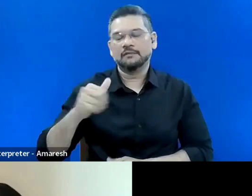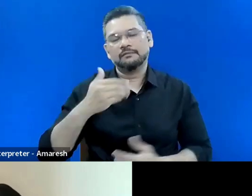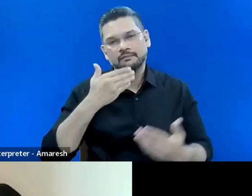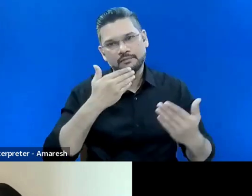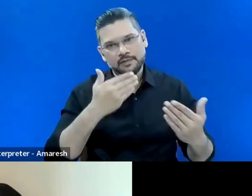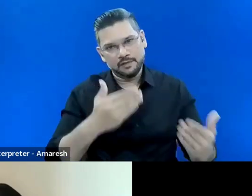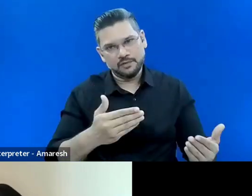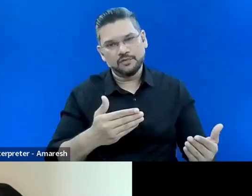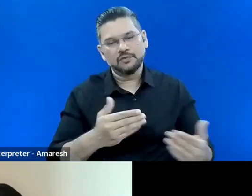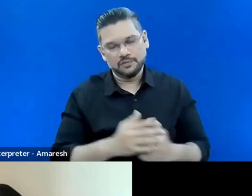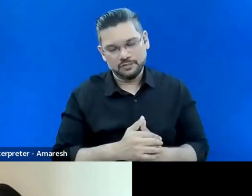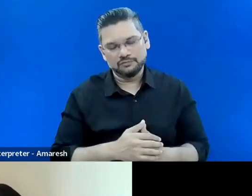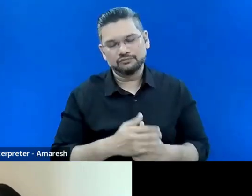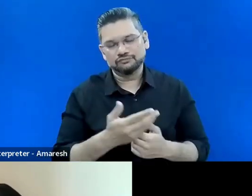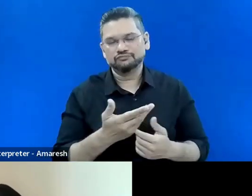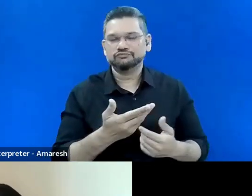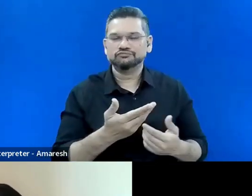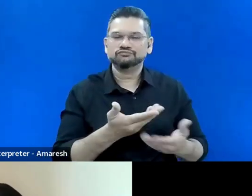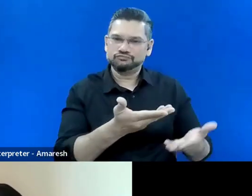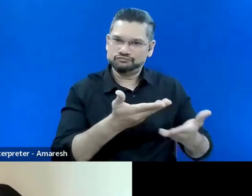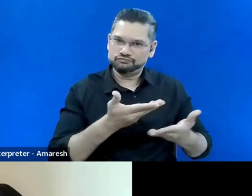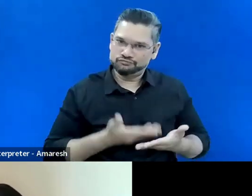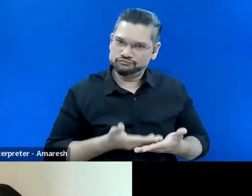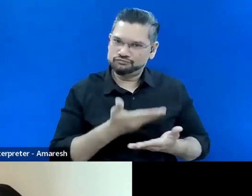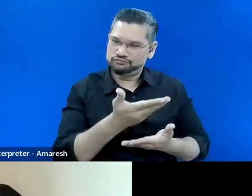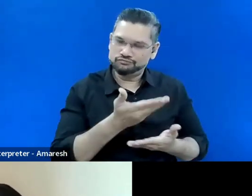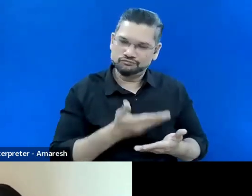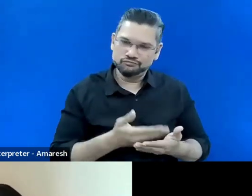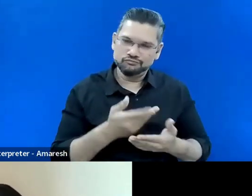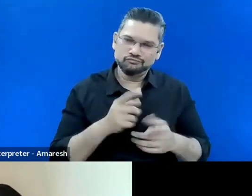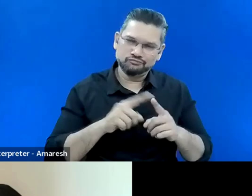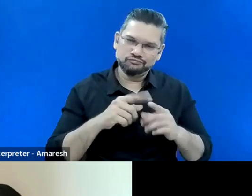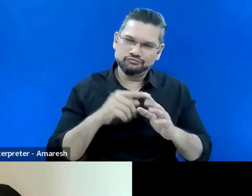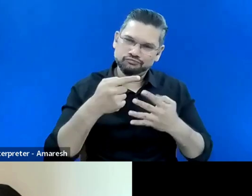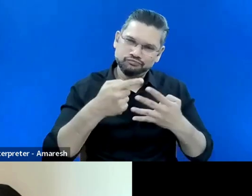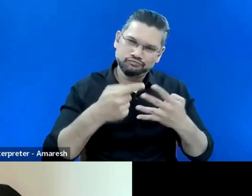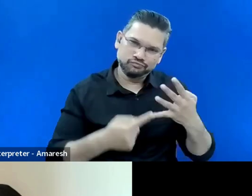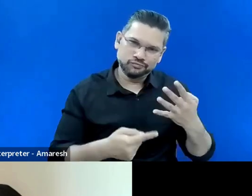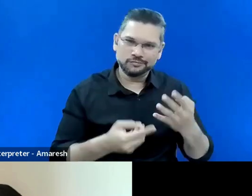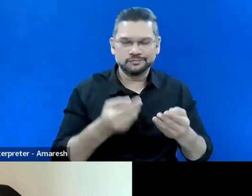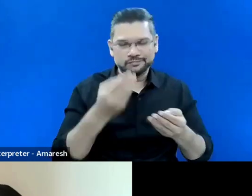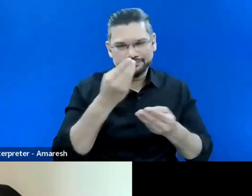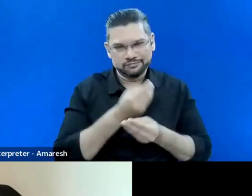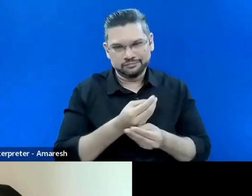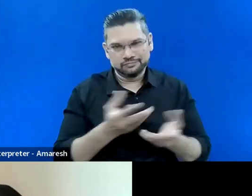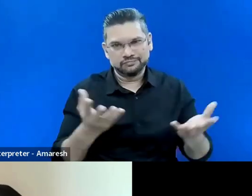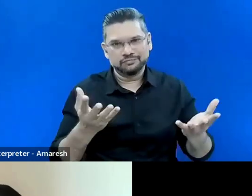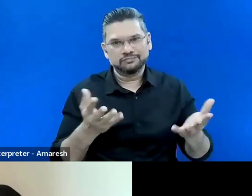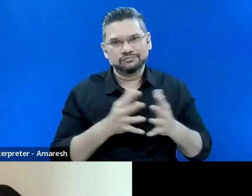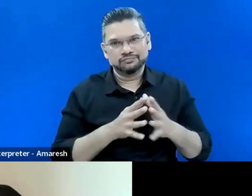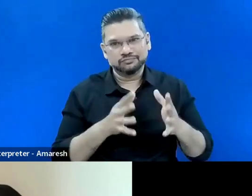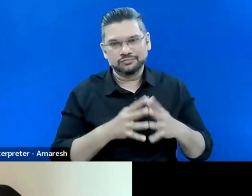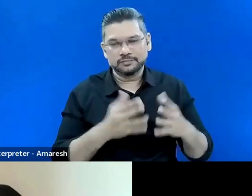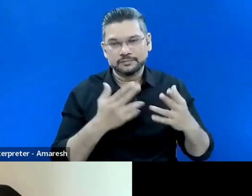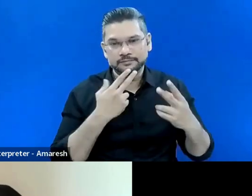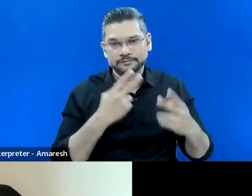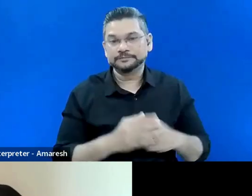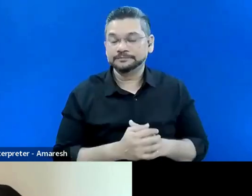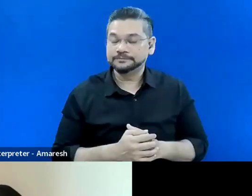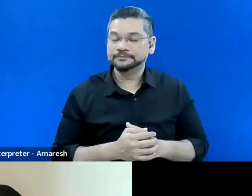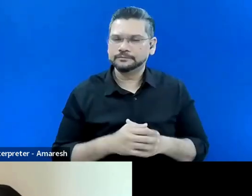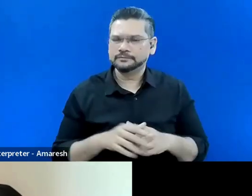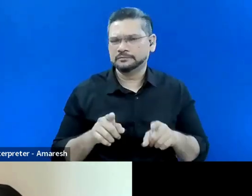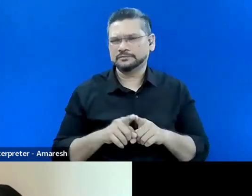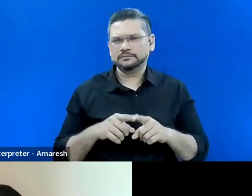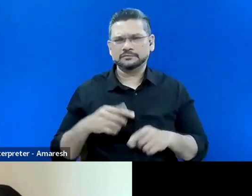with psychosocial disabilities in the development process. You rightly said it's same situation in my country where